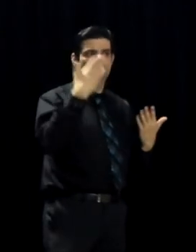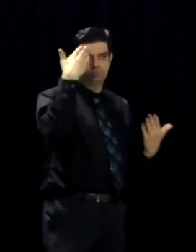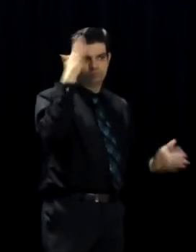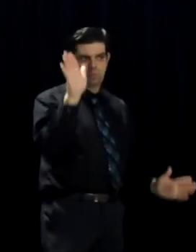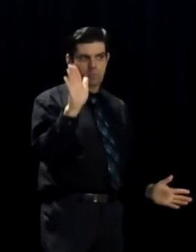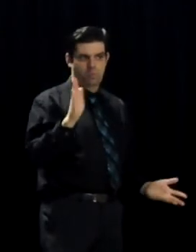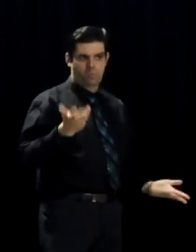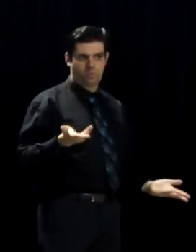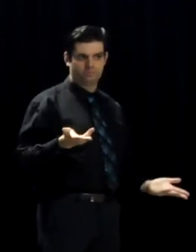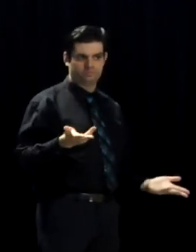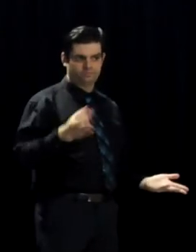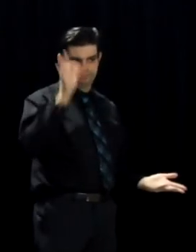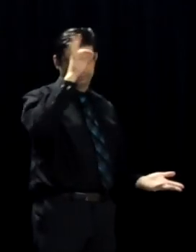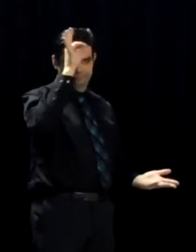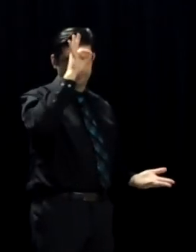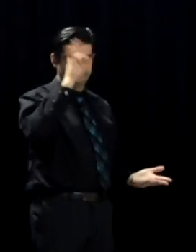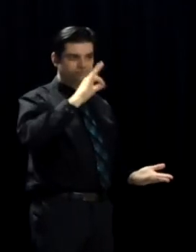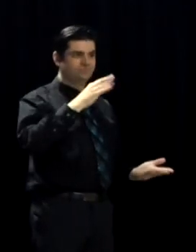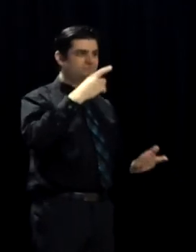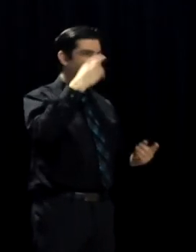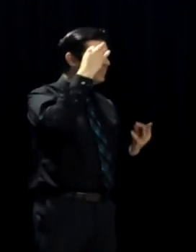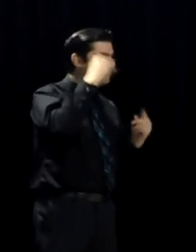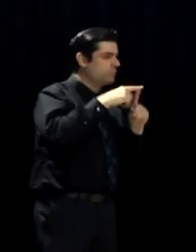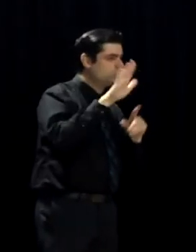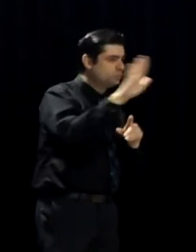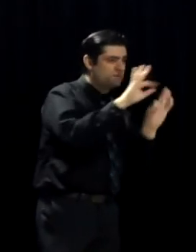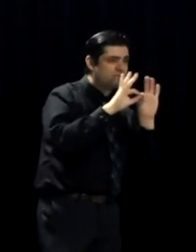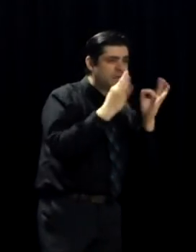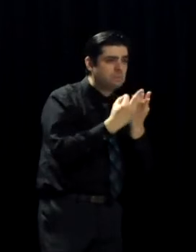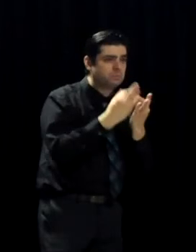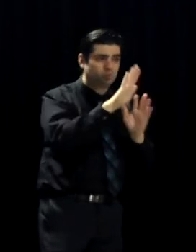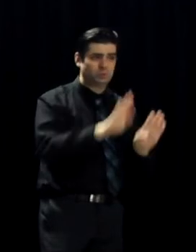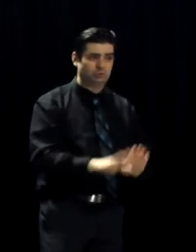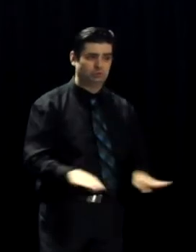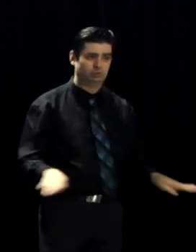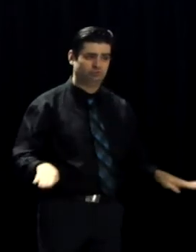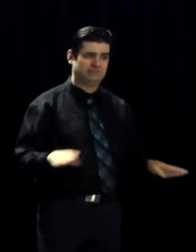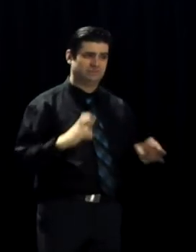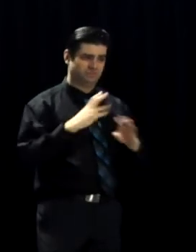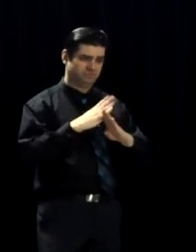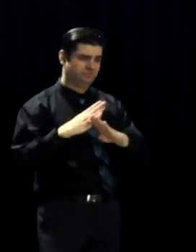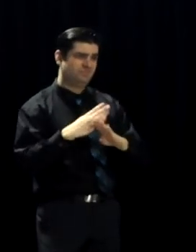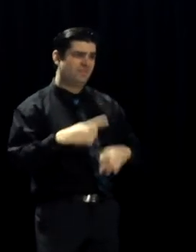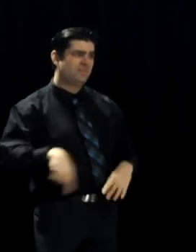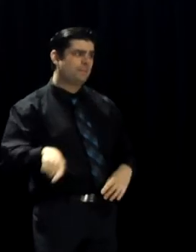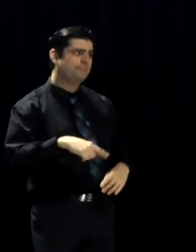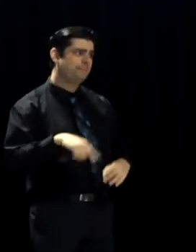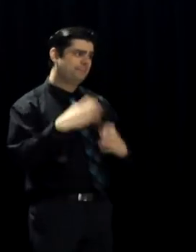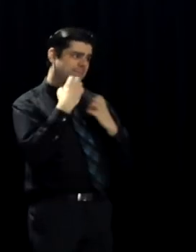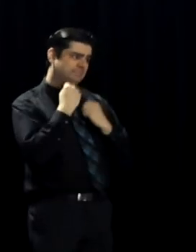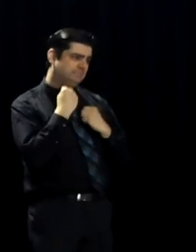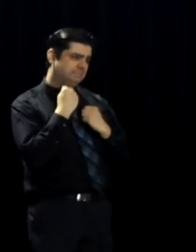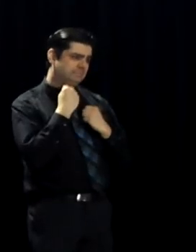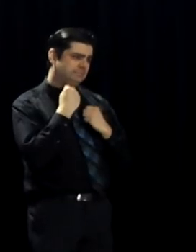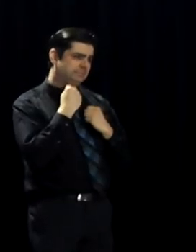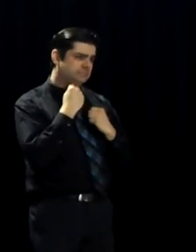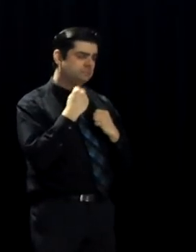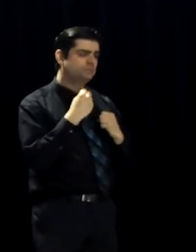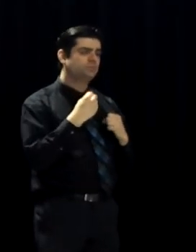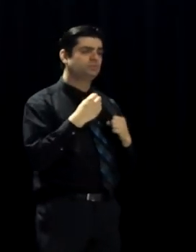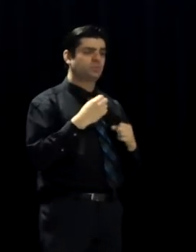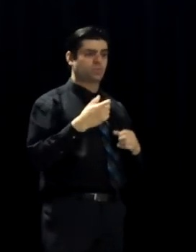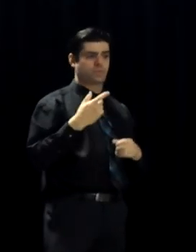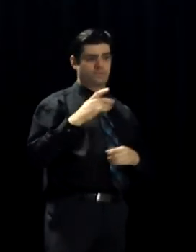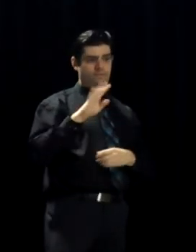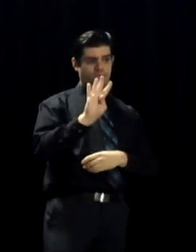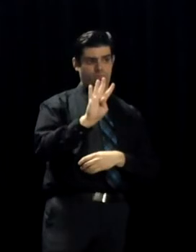your neighbors. Looking at the 48, we now, 8 of these are related to